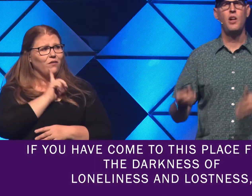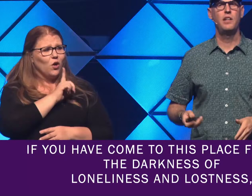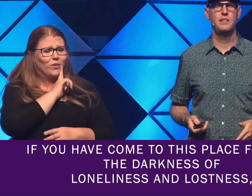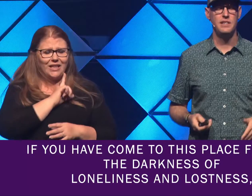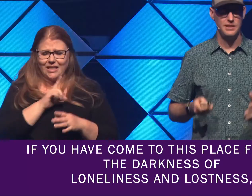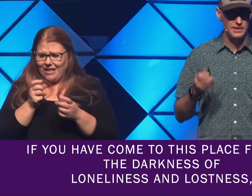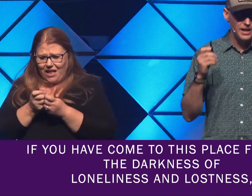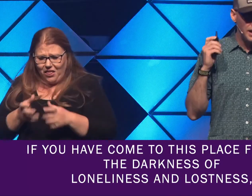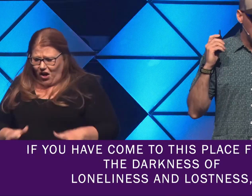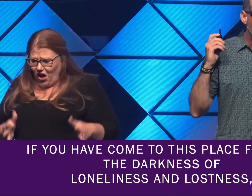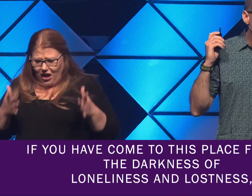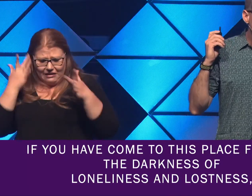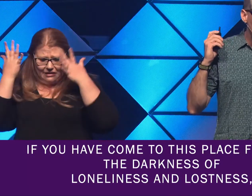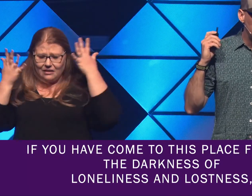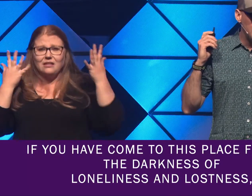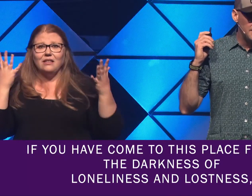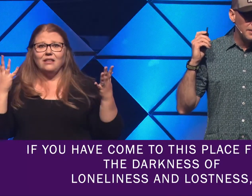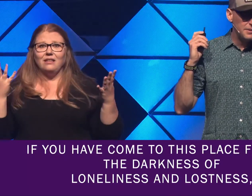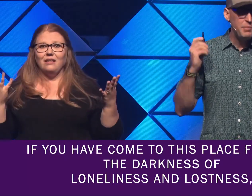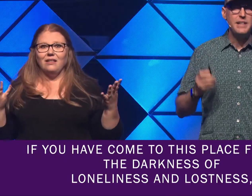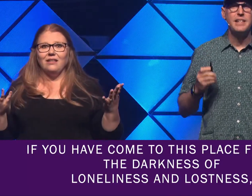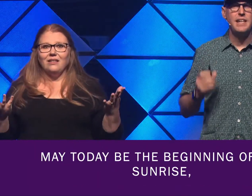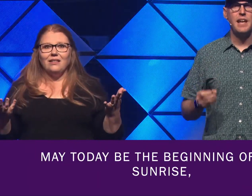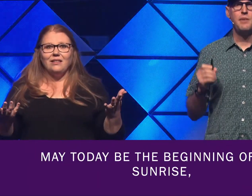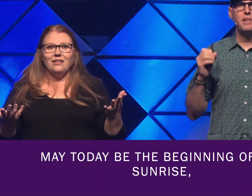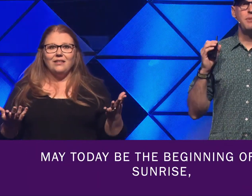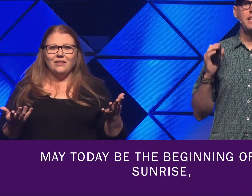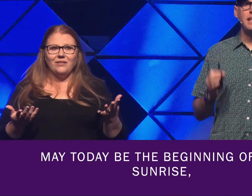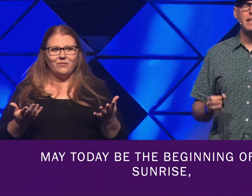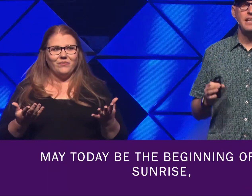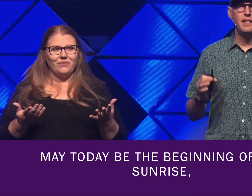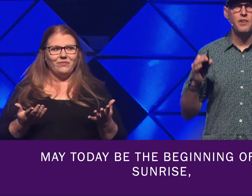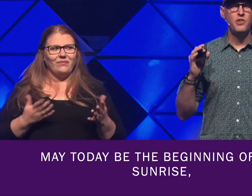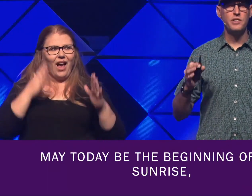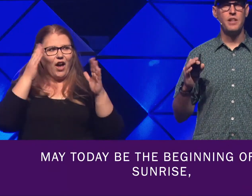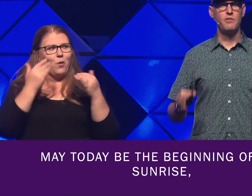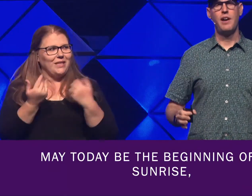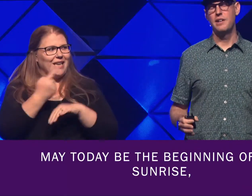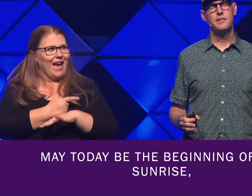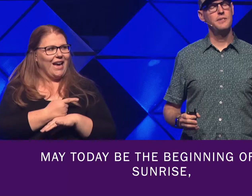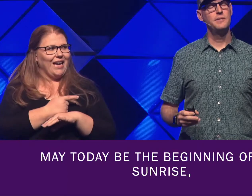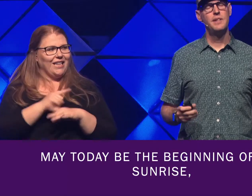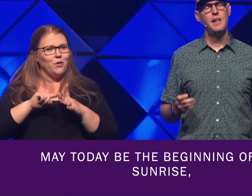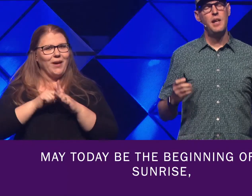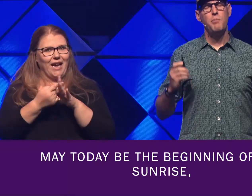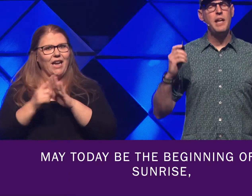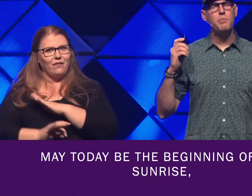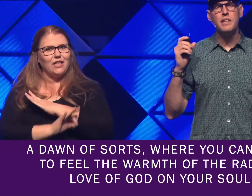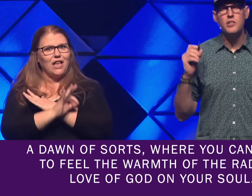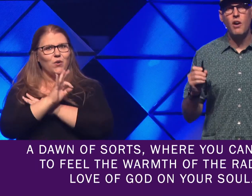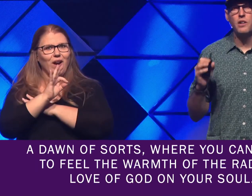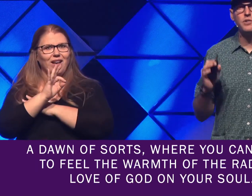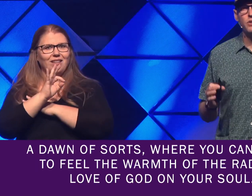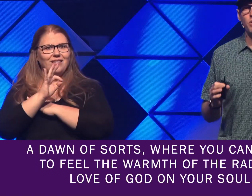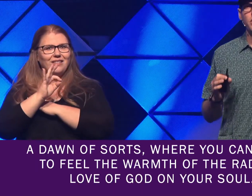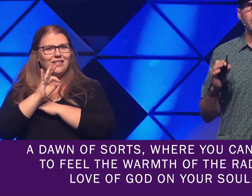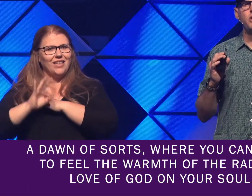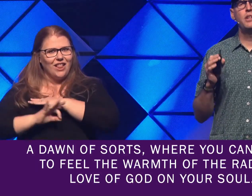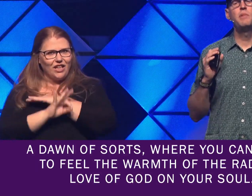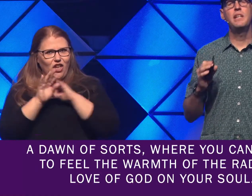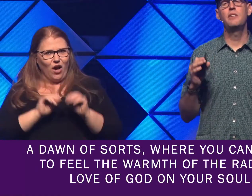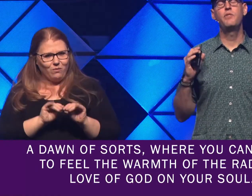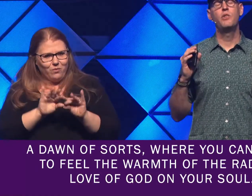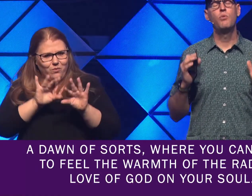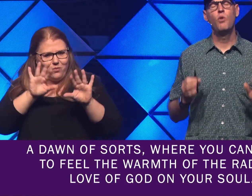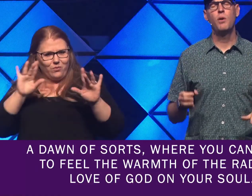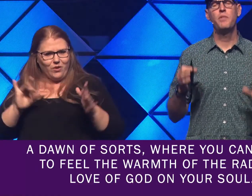and lostness, may today be the beginning of your sunrise. May it be a dawn of sorts where you